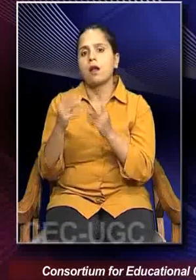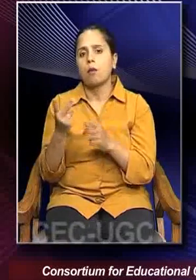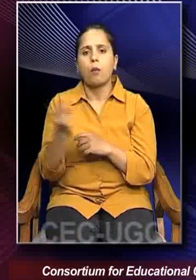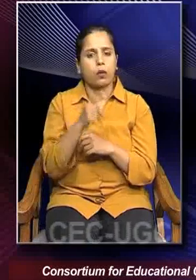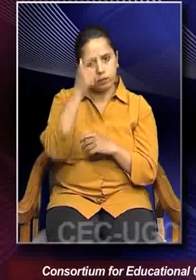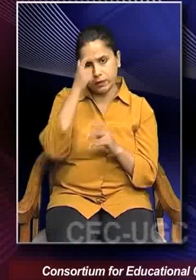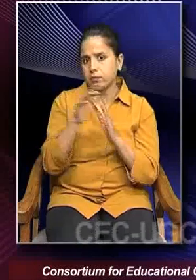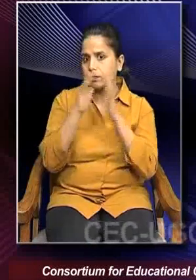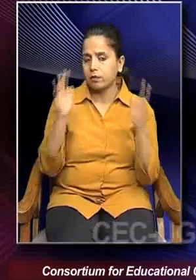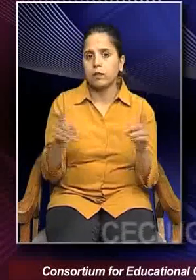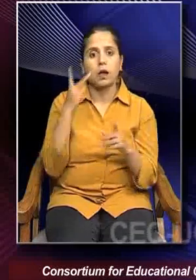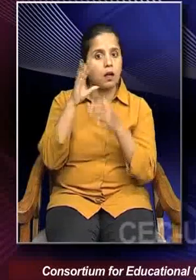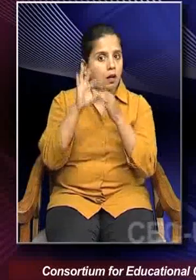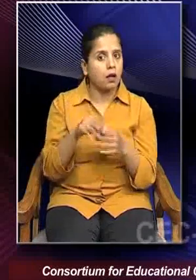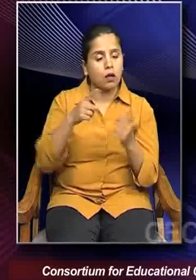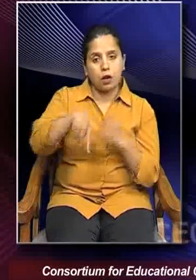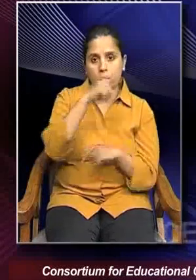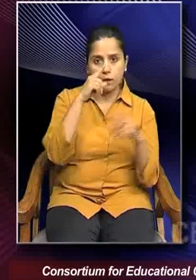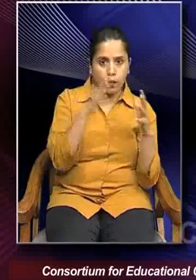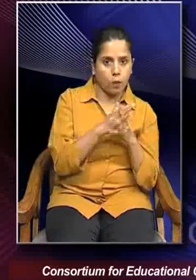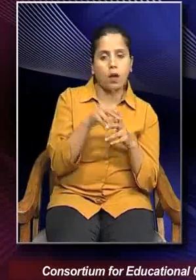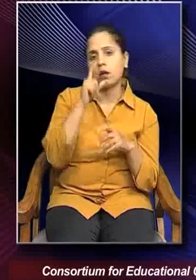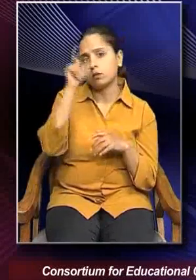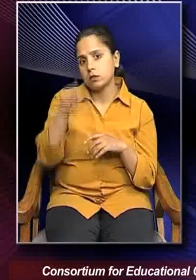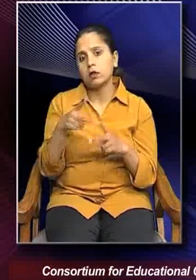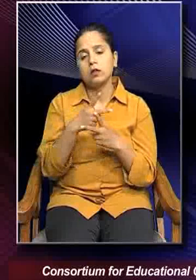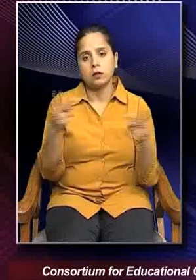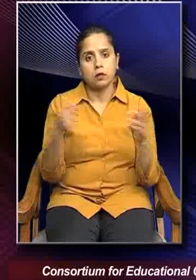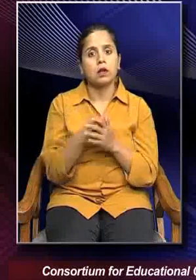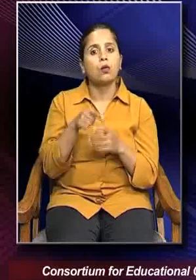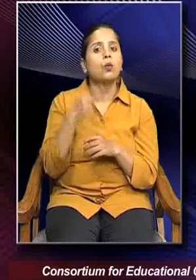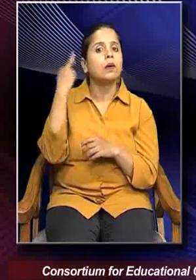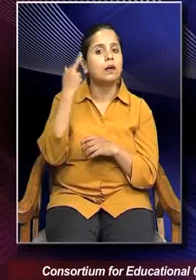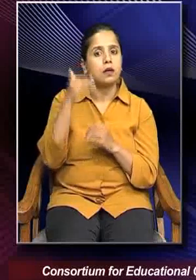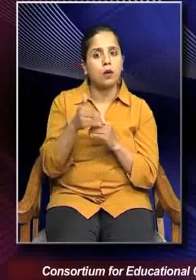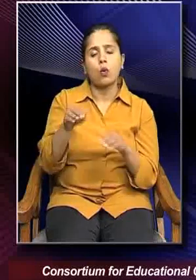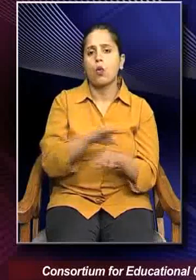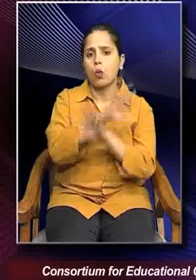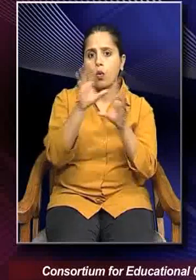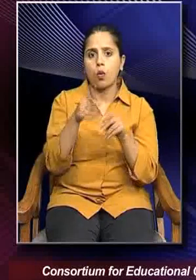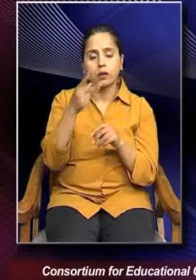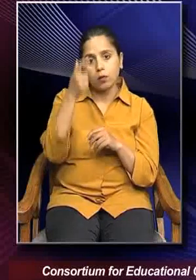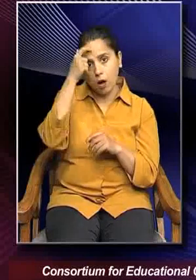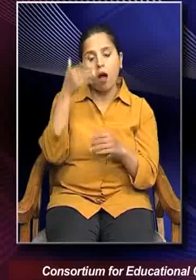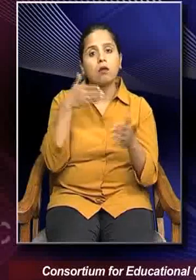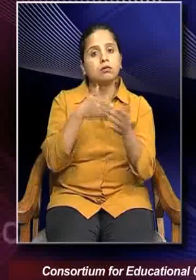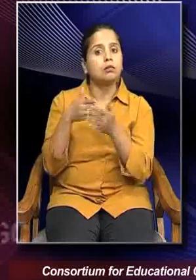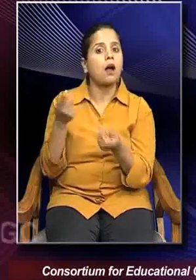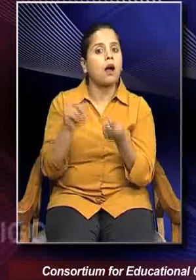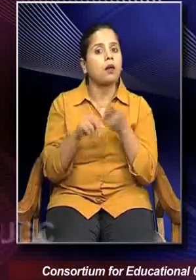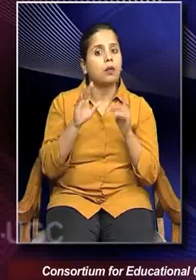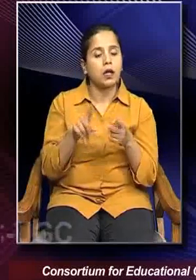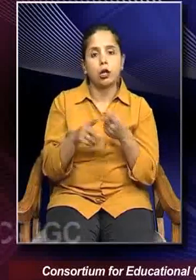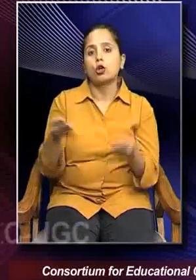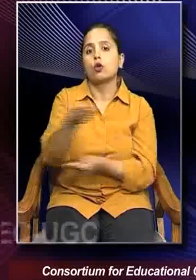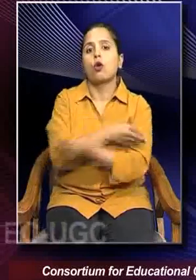problem, and particularly among women and girls. So therefore, because of all these constraints as far as their